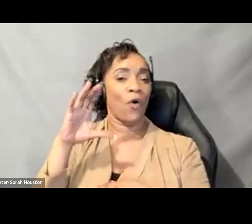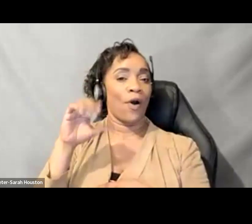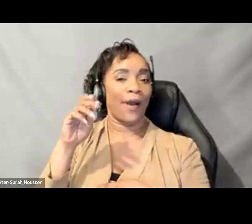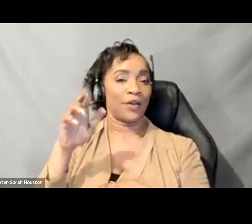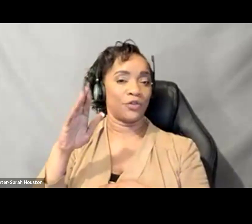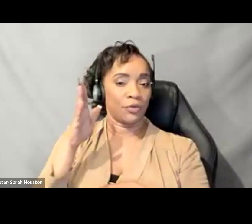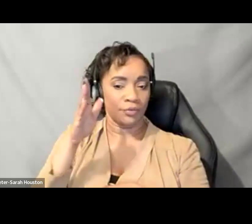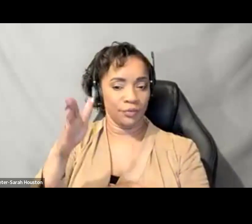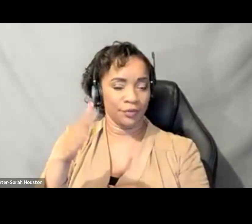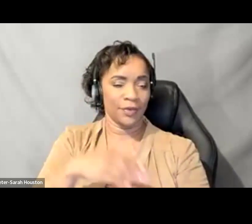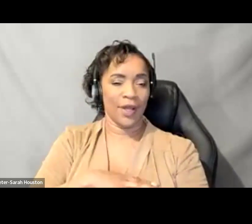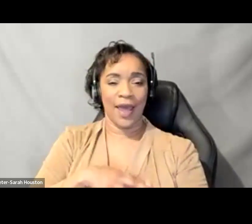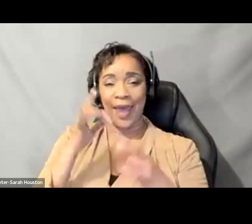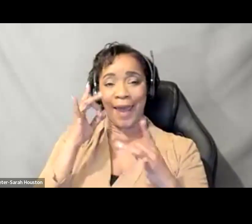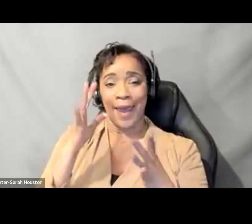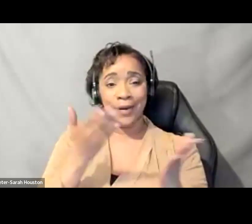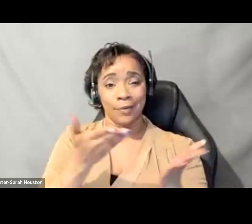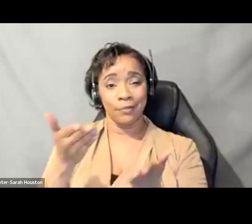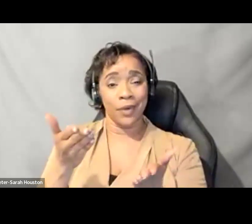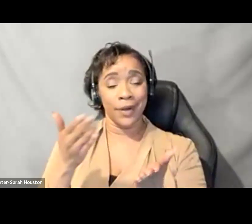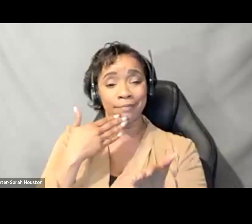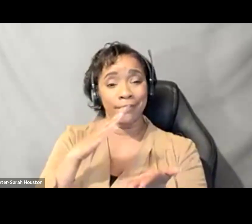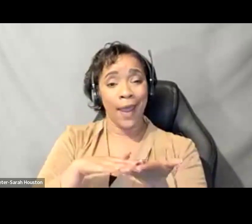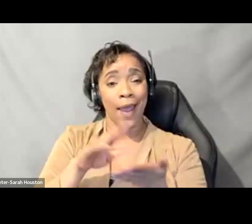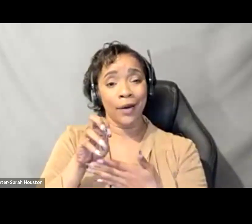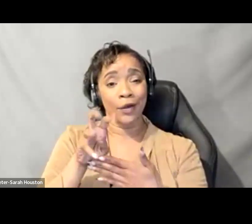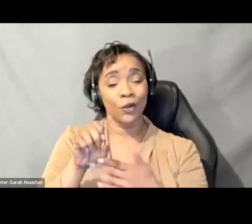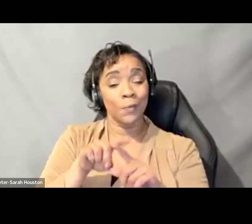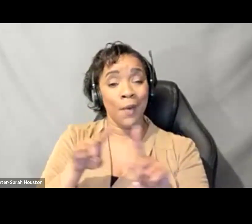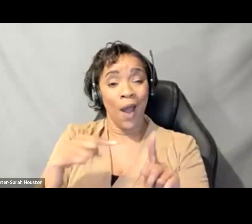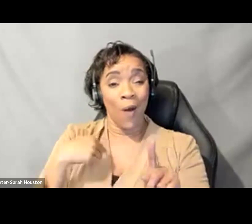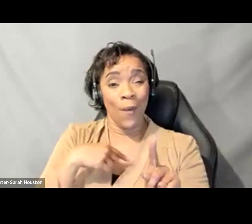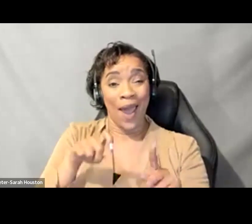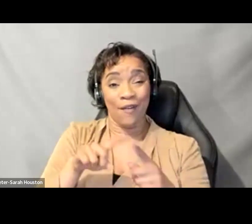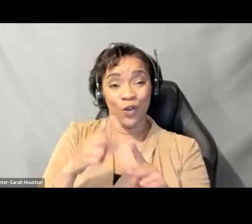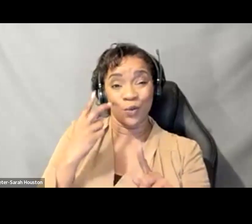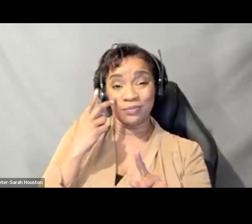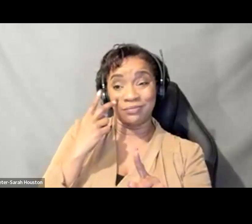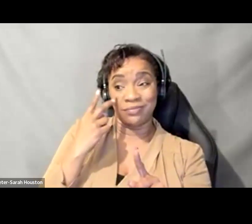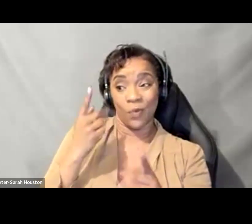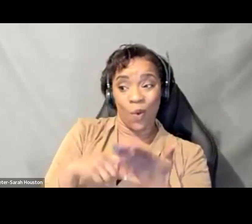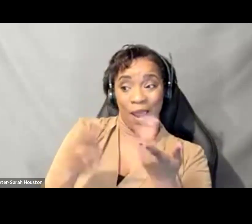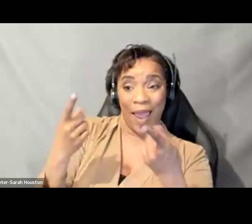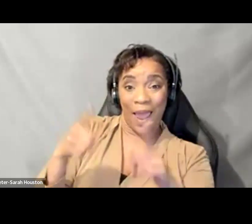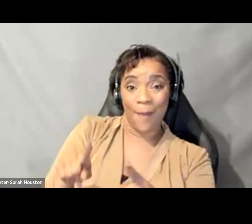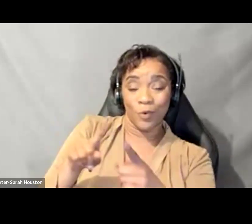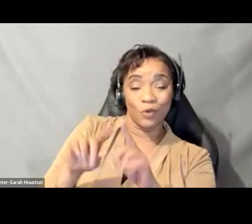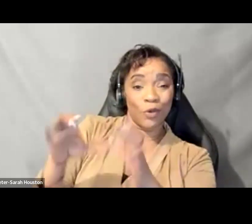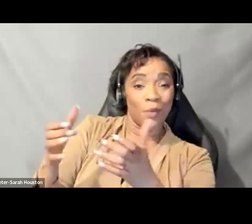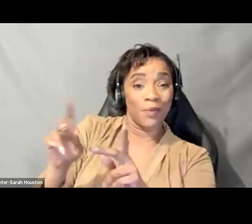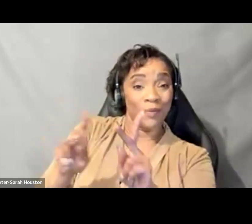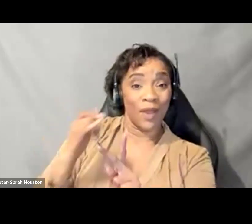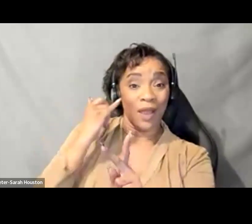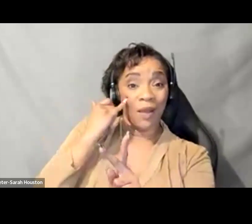the bearer of the bad news, but, we're going to have to see what happens to the population and if it's going to become even more disabling than it already